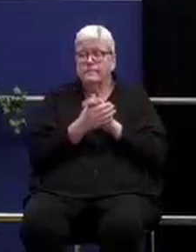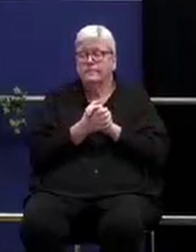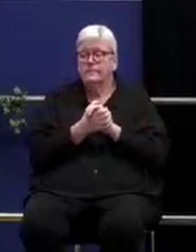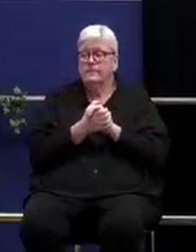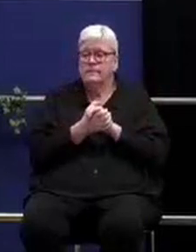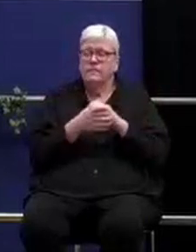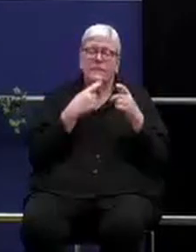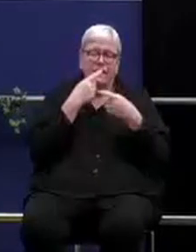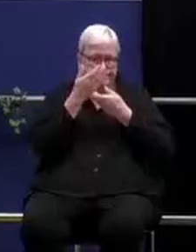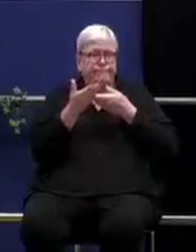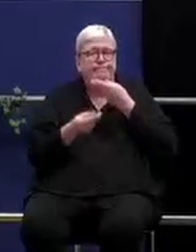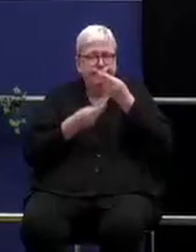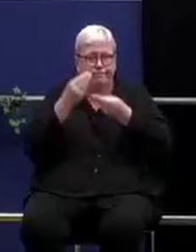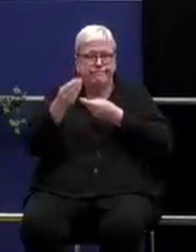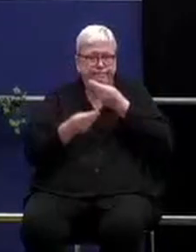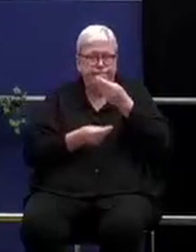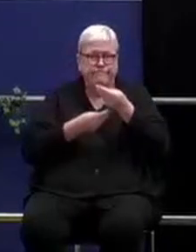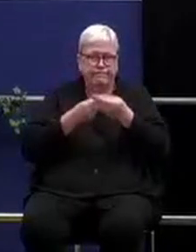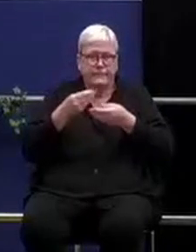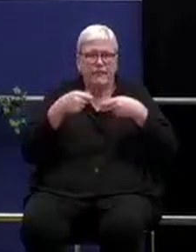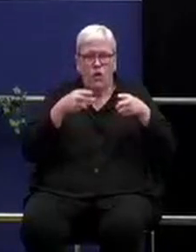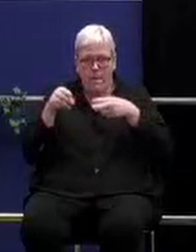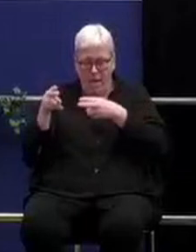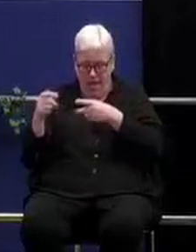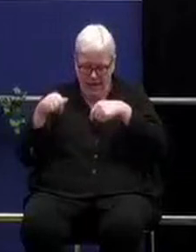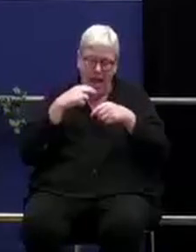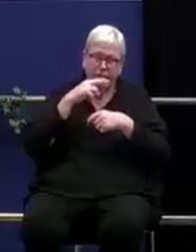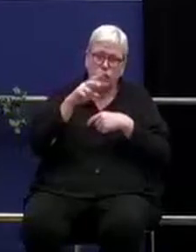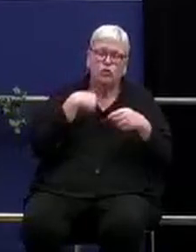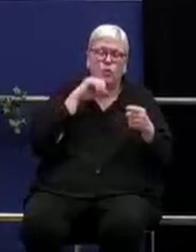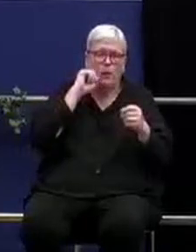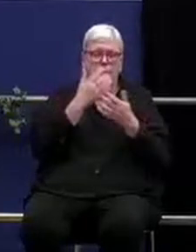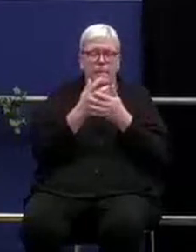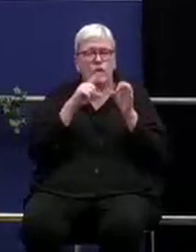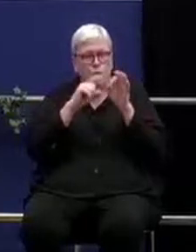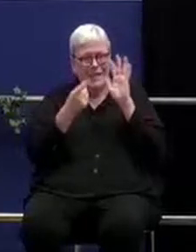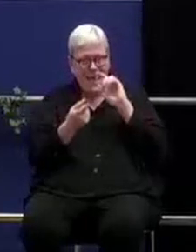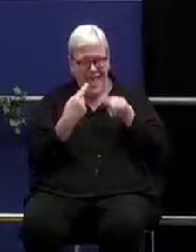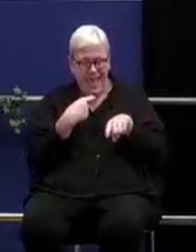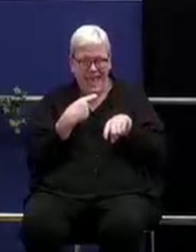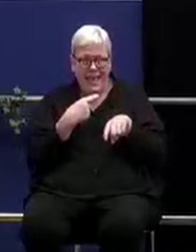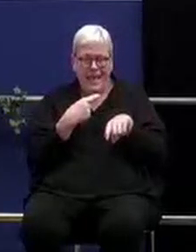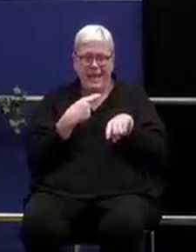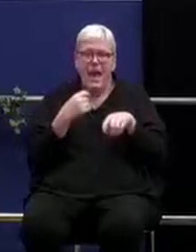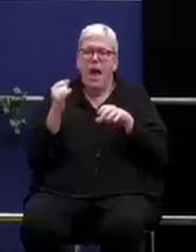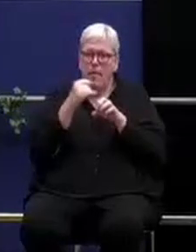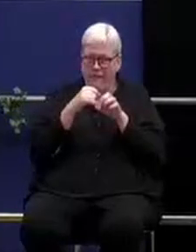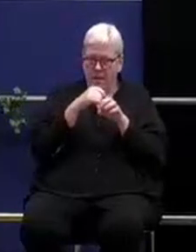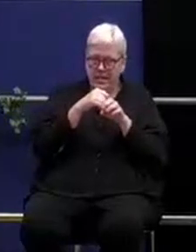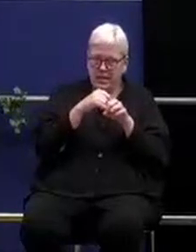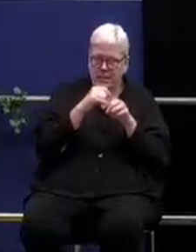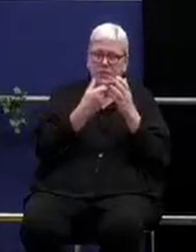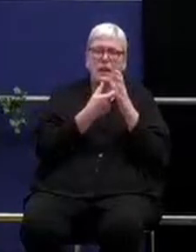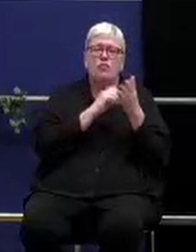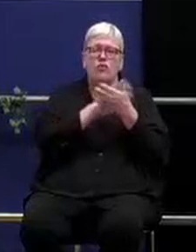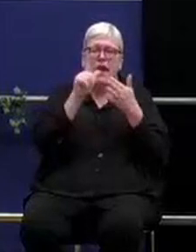I'll just tell you what the format for this afternoon's event is going to be. So we're going to have a little Q&A about the pharmacist, and then Rachelle is